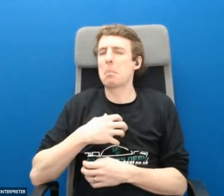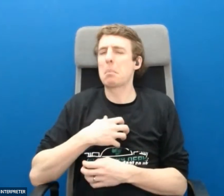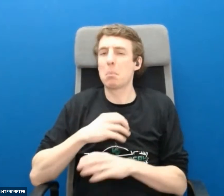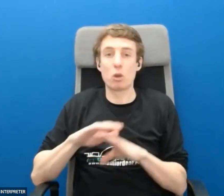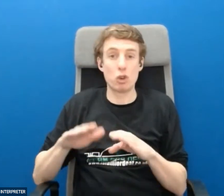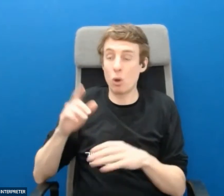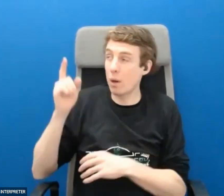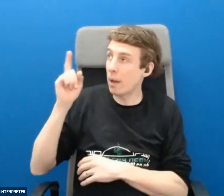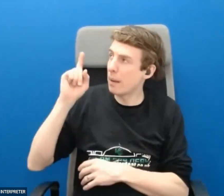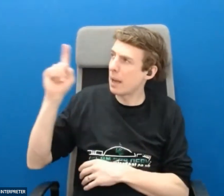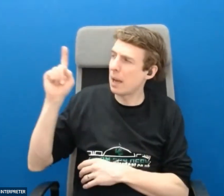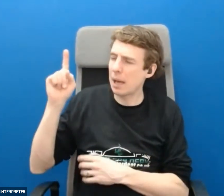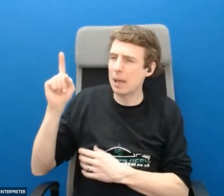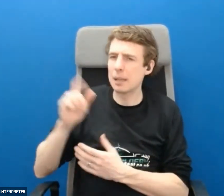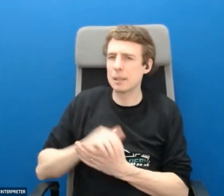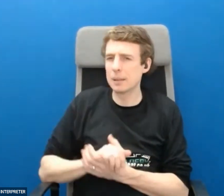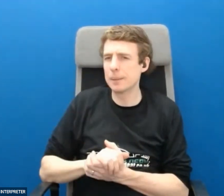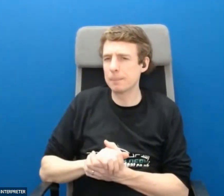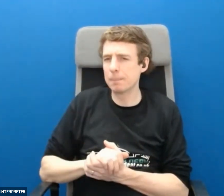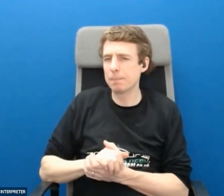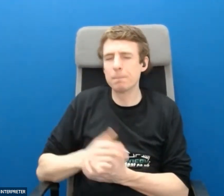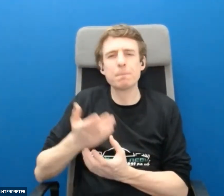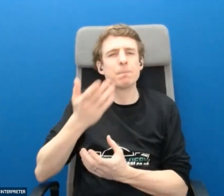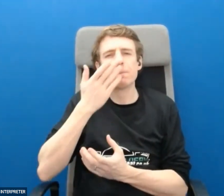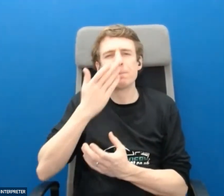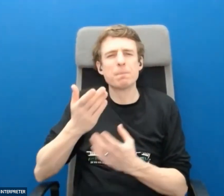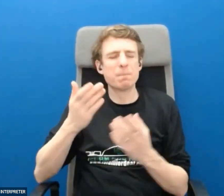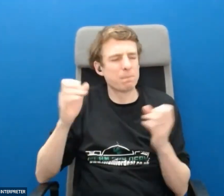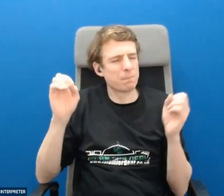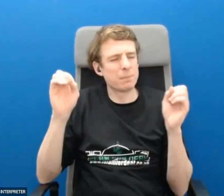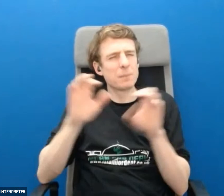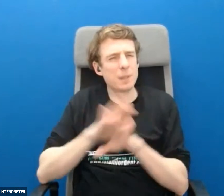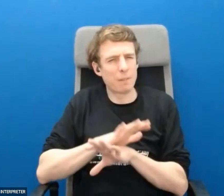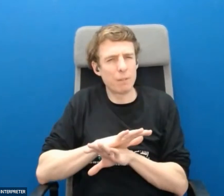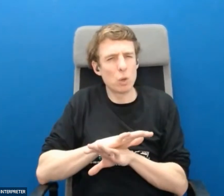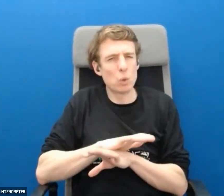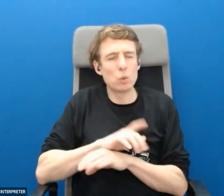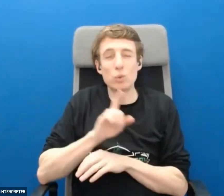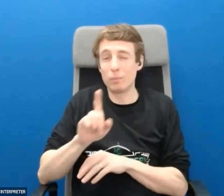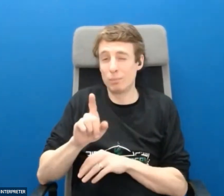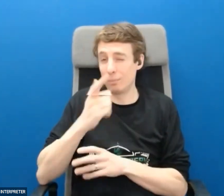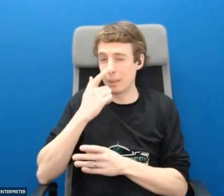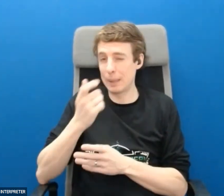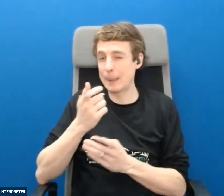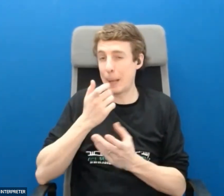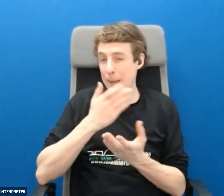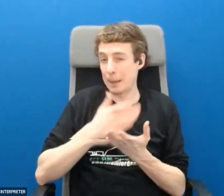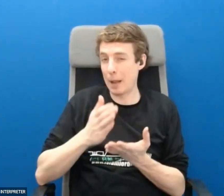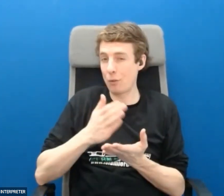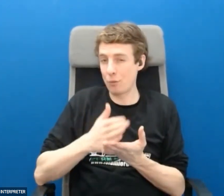between these two seemingly contradictory concepts? And the answer is this, that